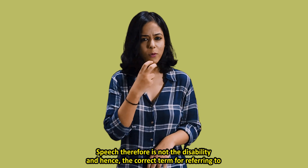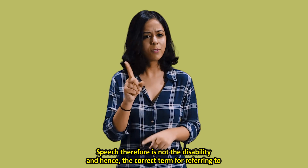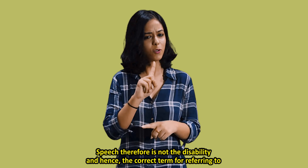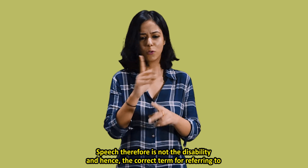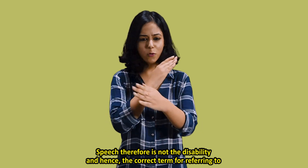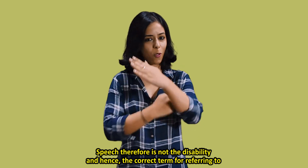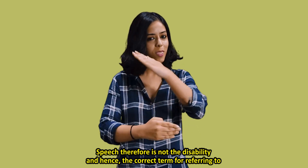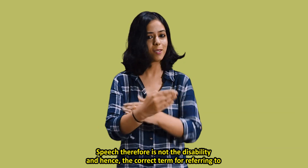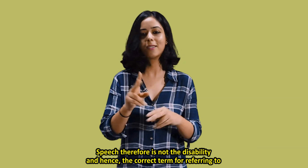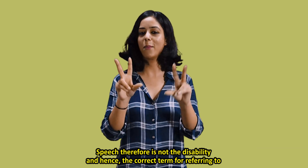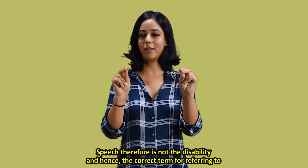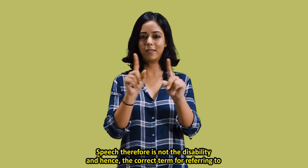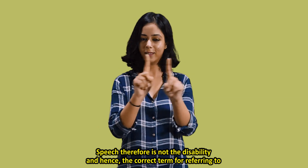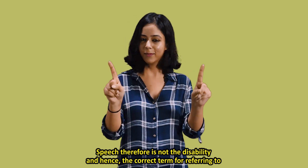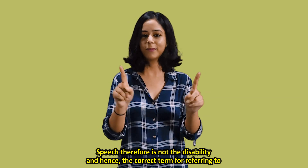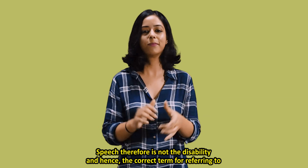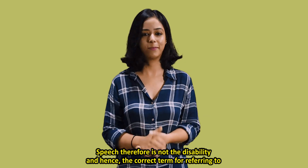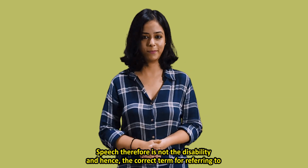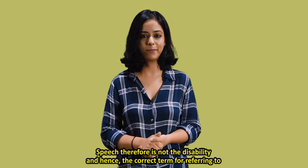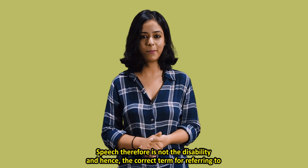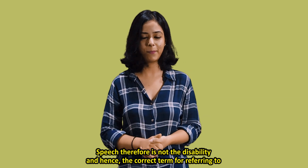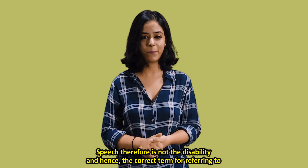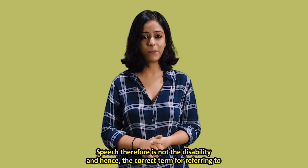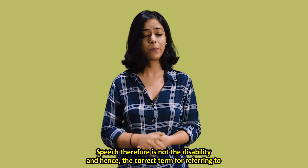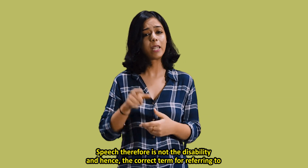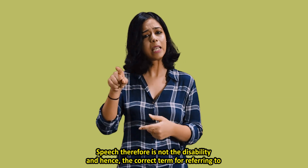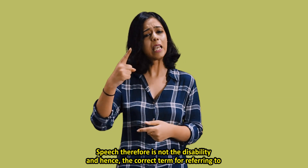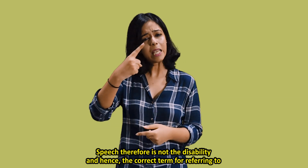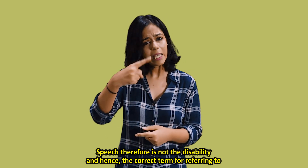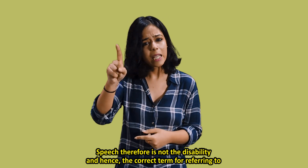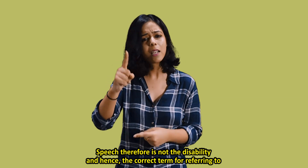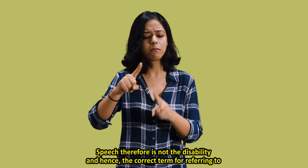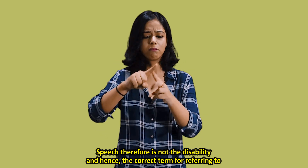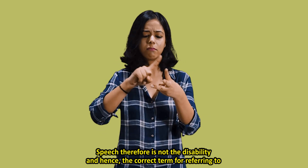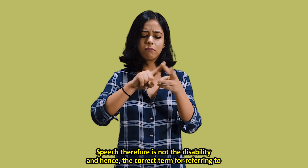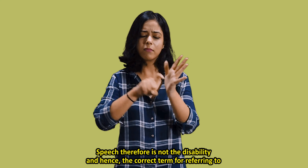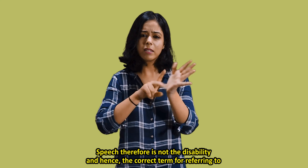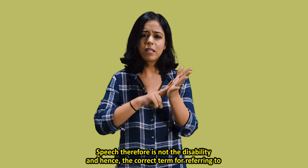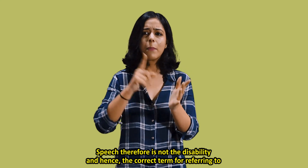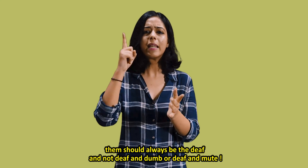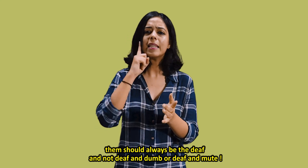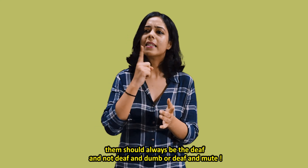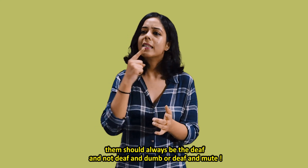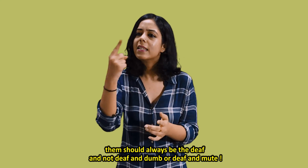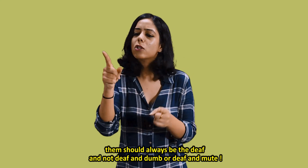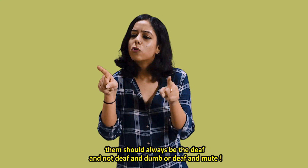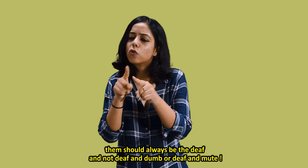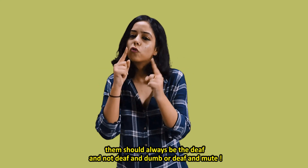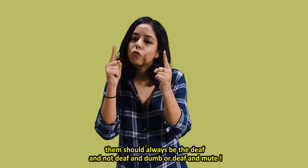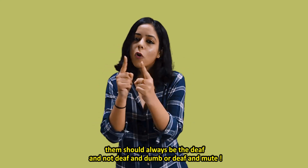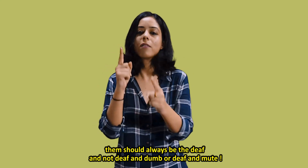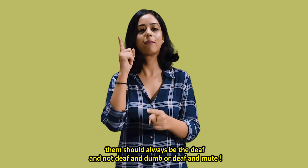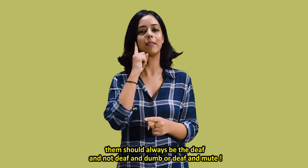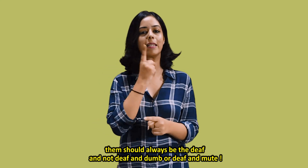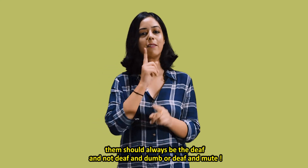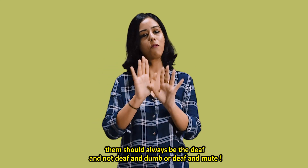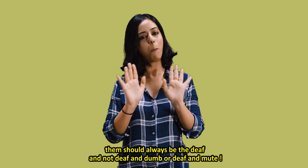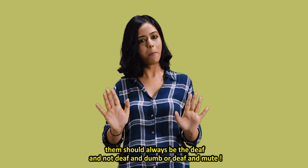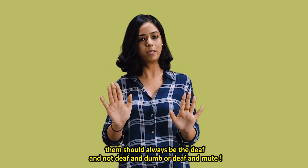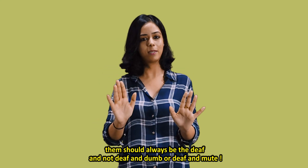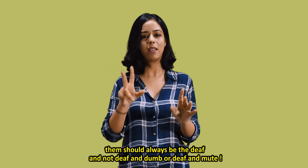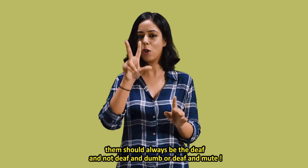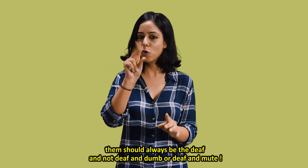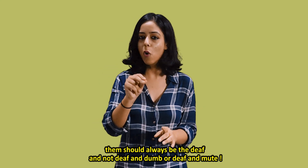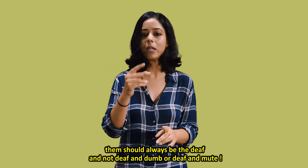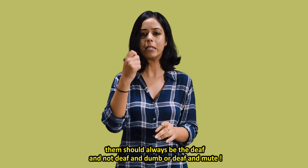speech therefore is not the disability and hence the correct term for referring to them should always be the